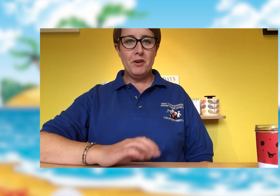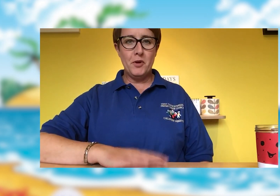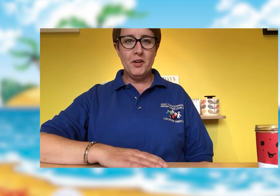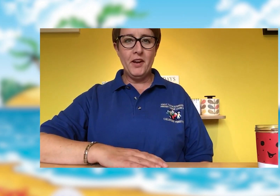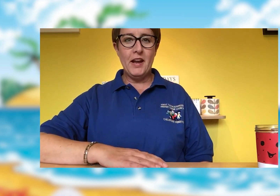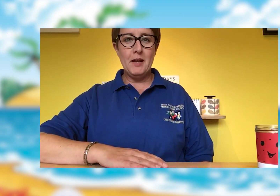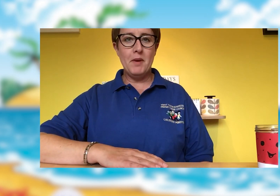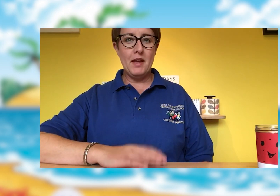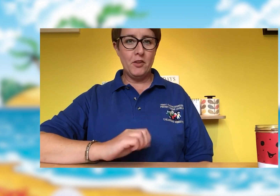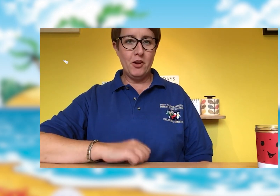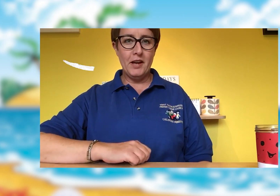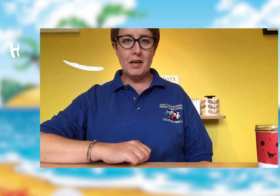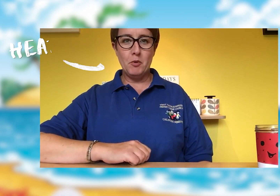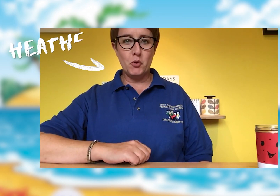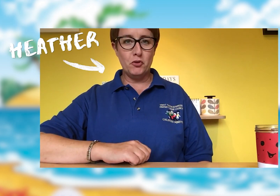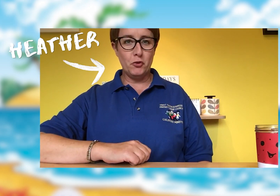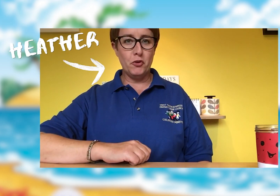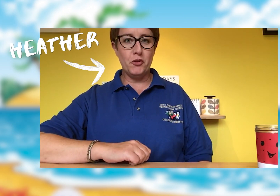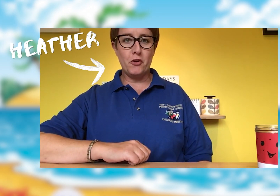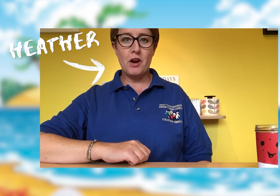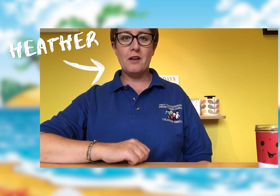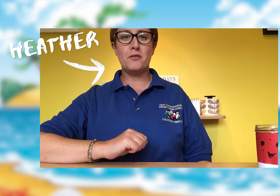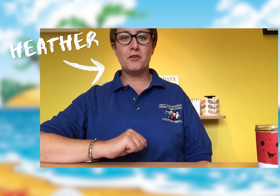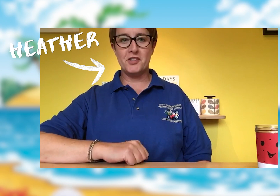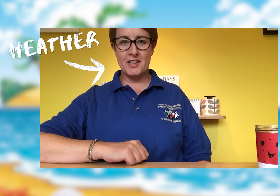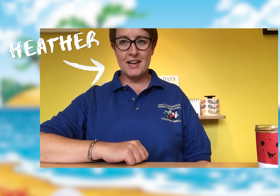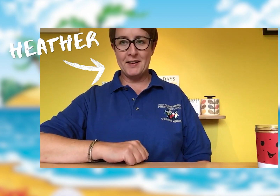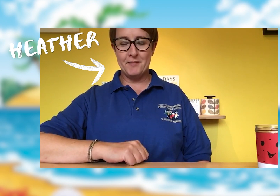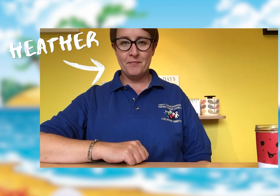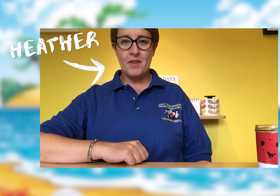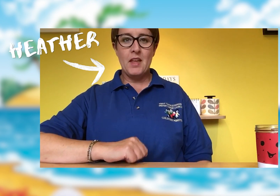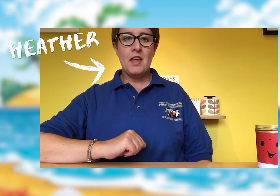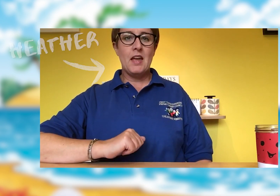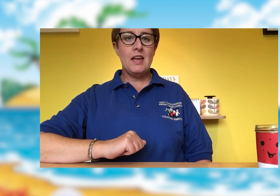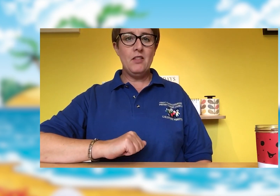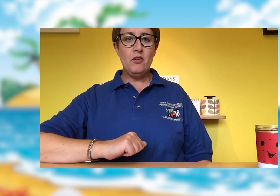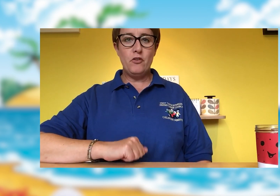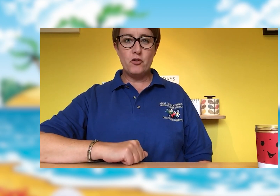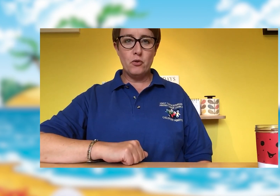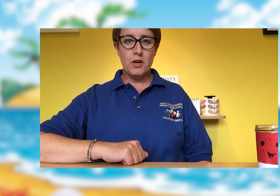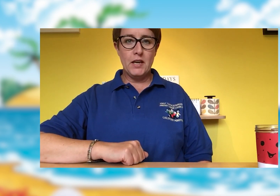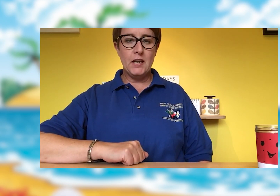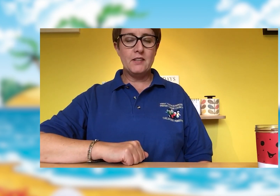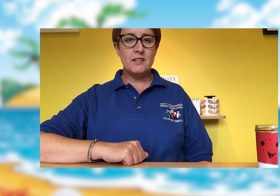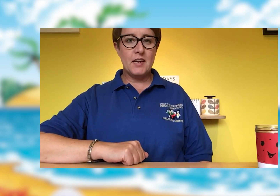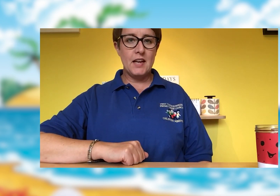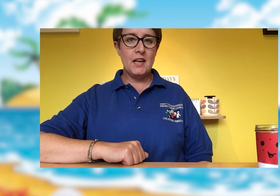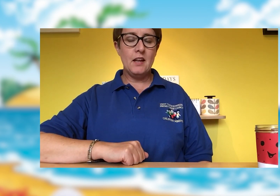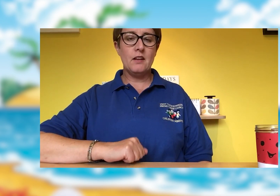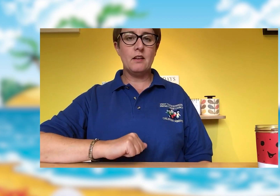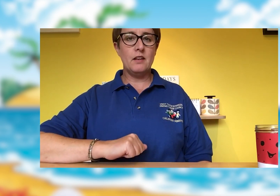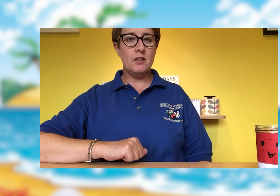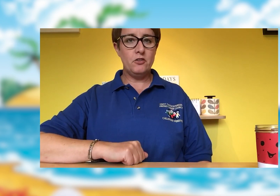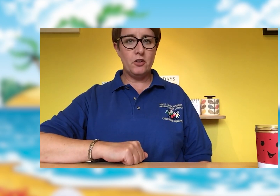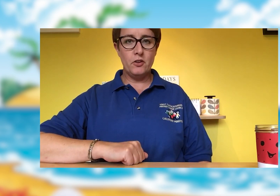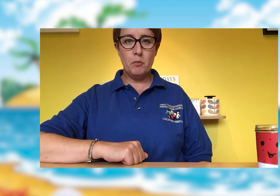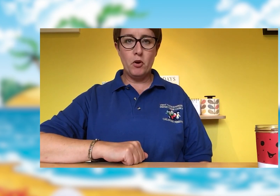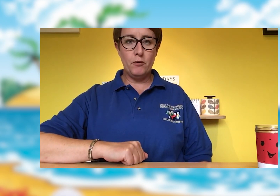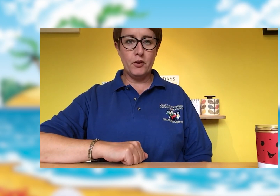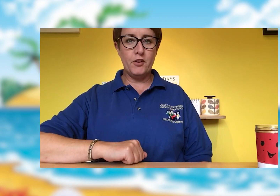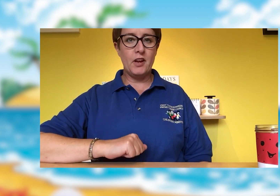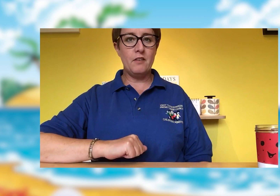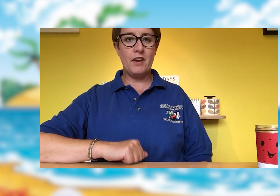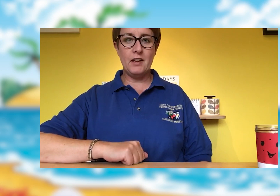Hello everyone, I'm Heather and I'm going to show you the craft for today. In the story today, Elisha